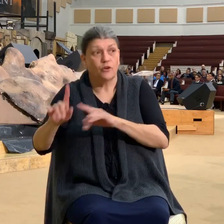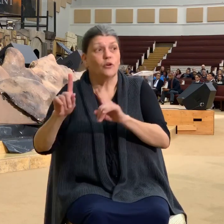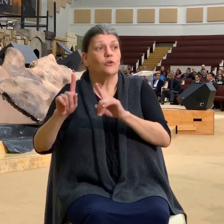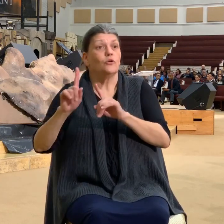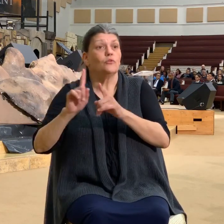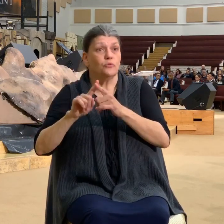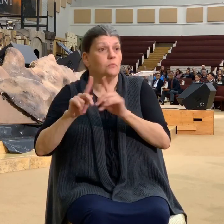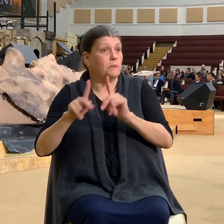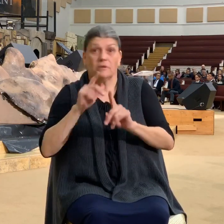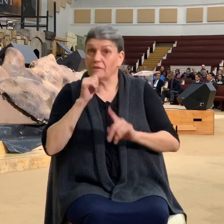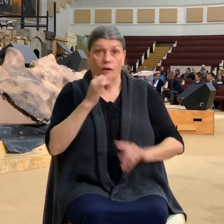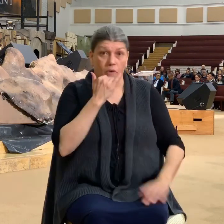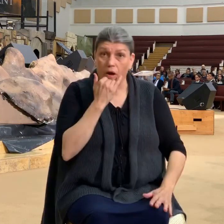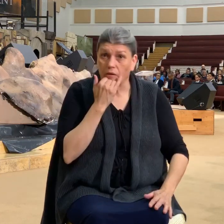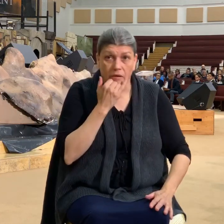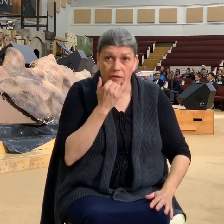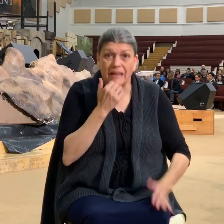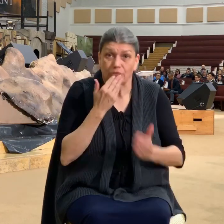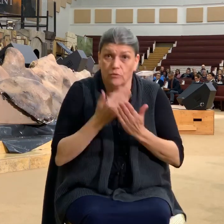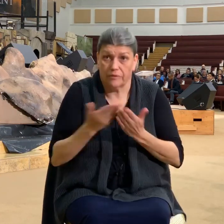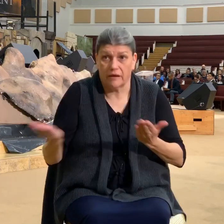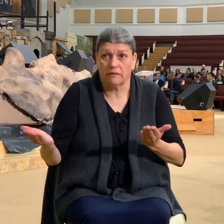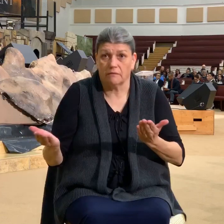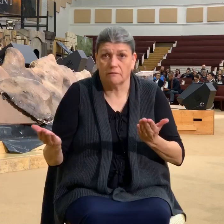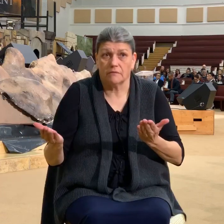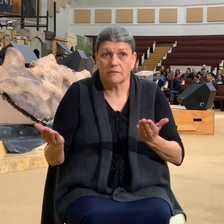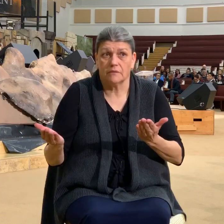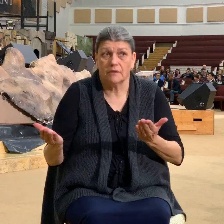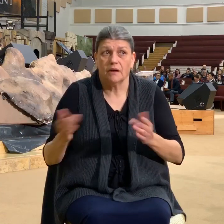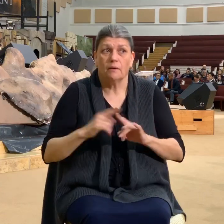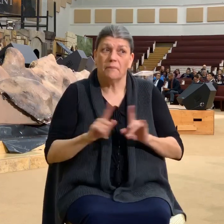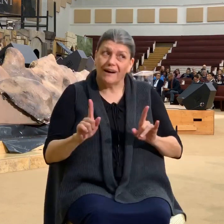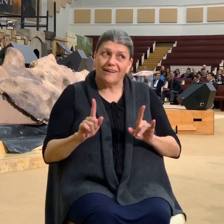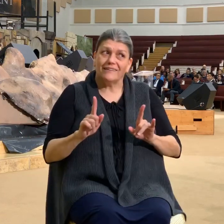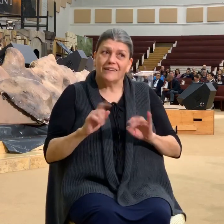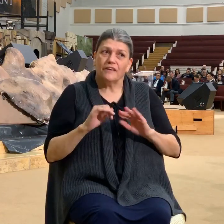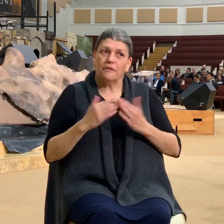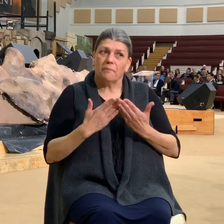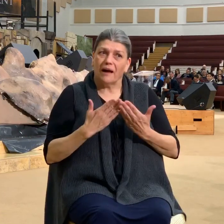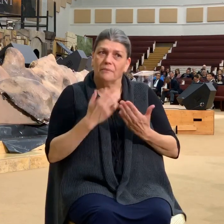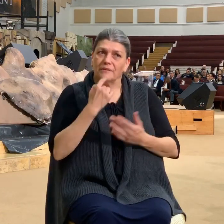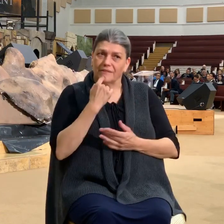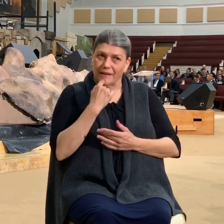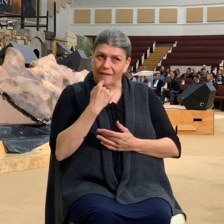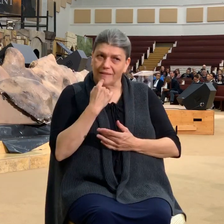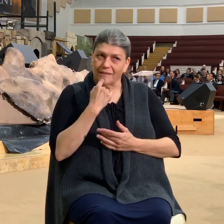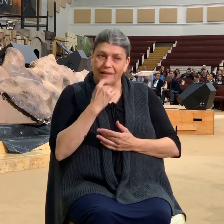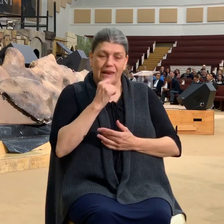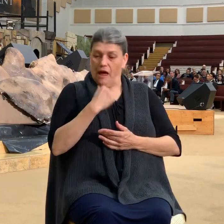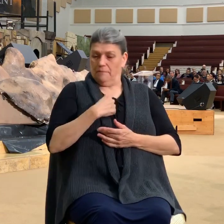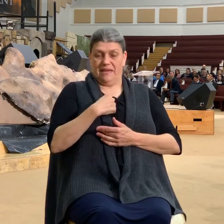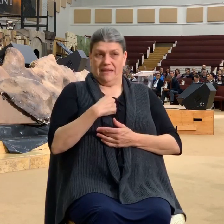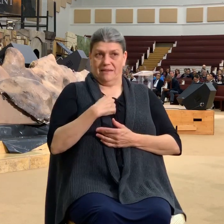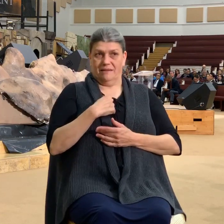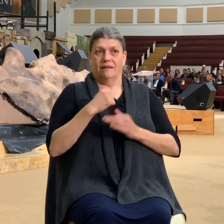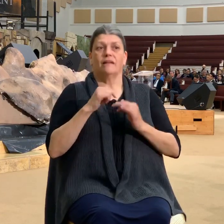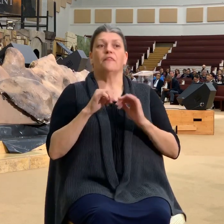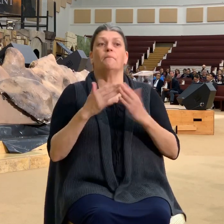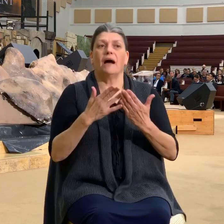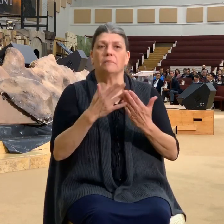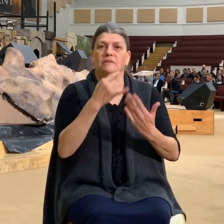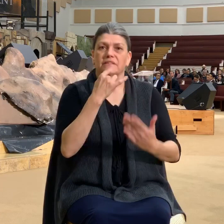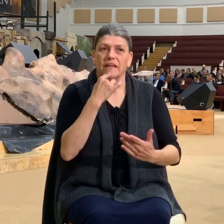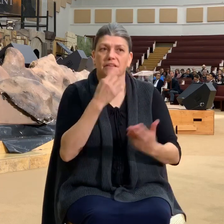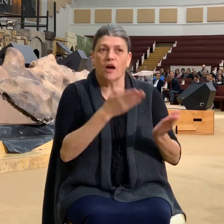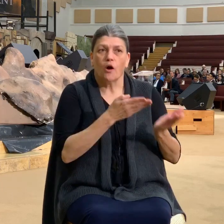not wrong. That's a good thing. But the Bible says, not me, the Bible says,